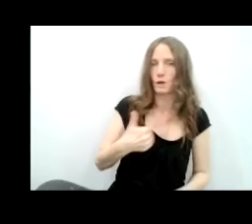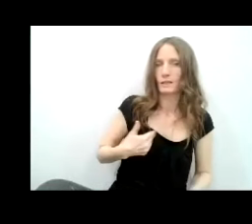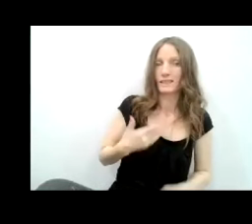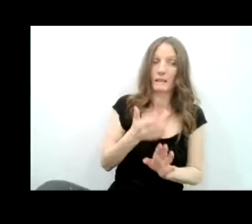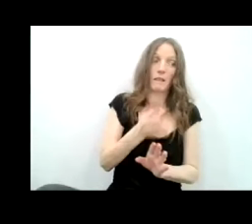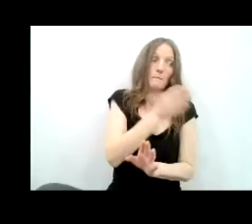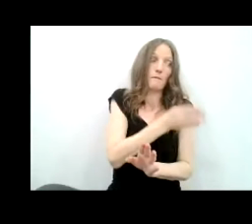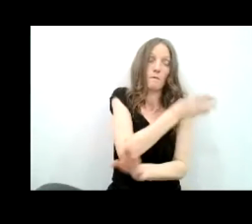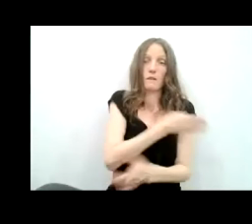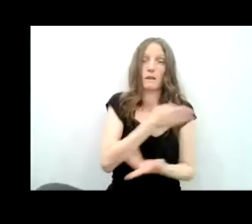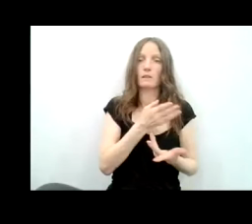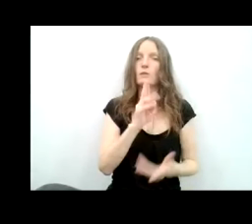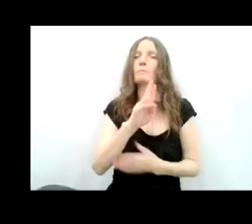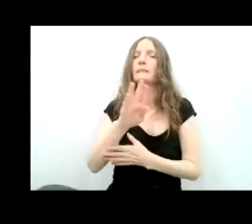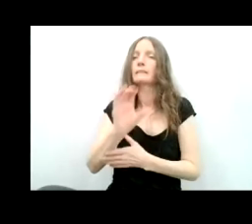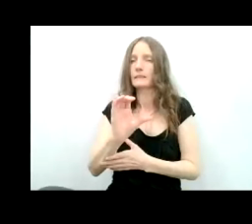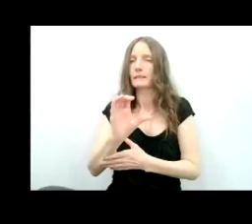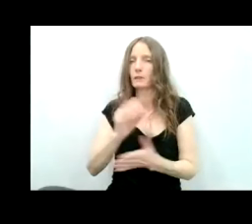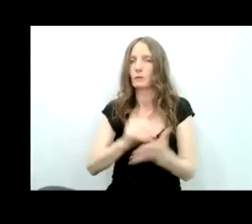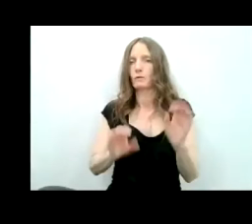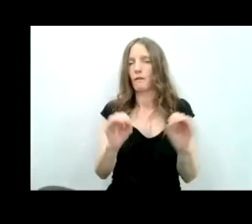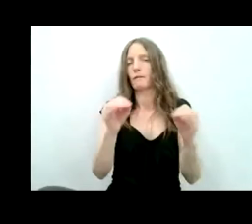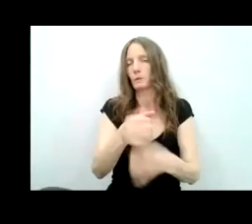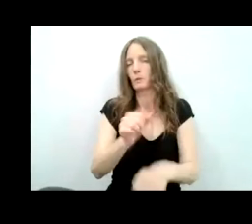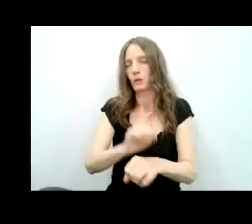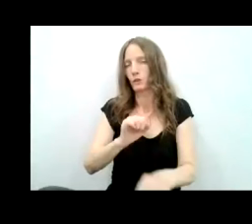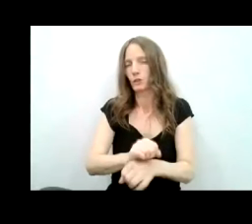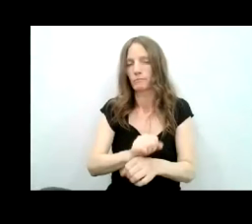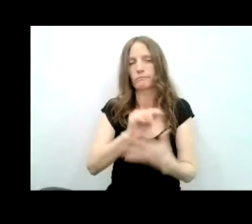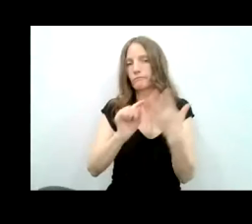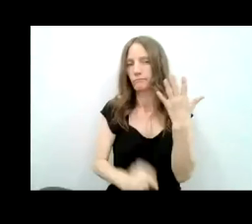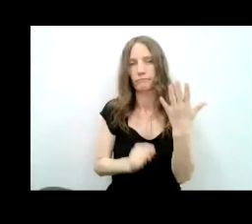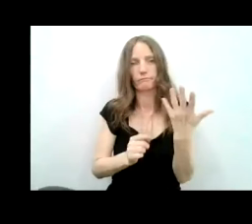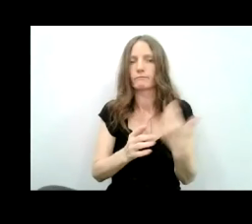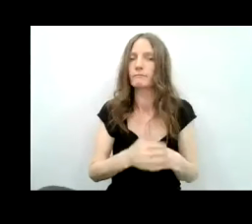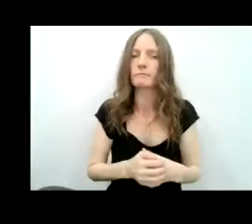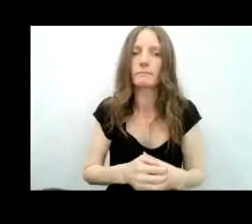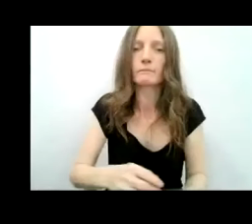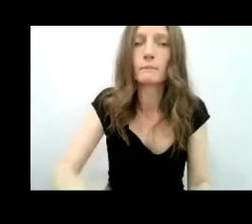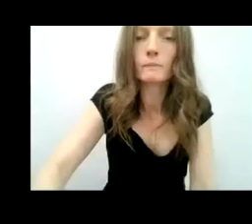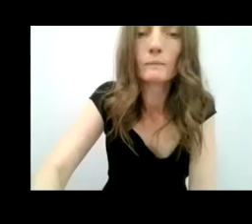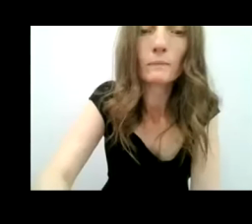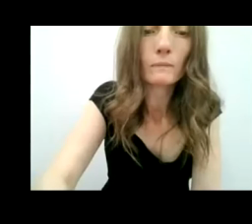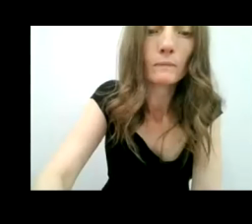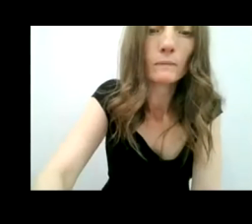within the student's office on a range of initiatives. So that's a little bit about me.